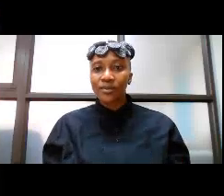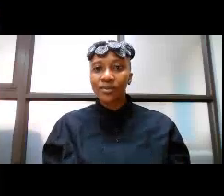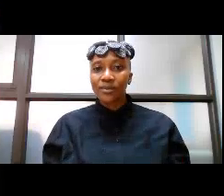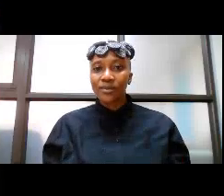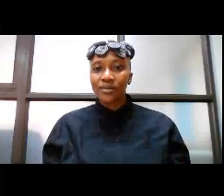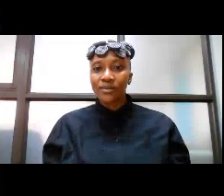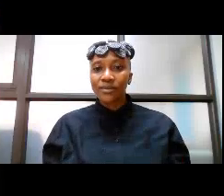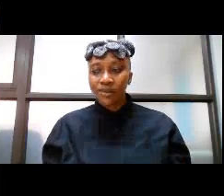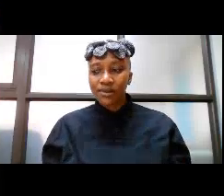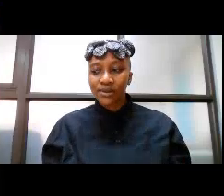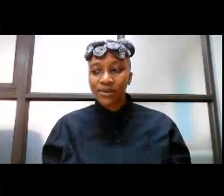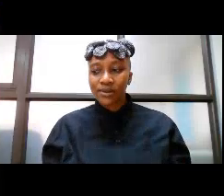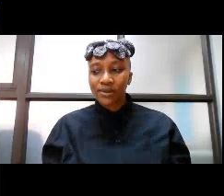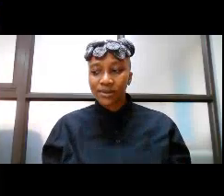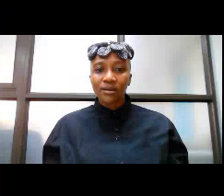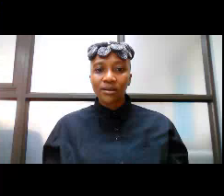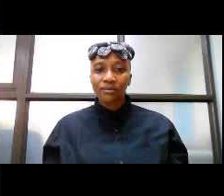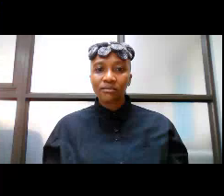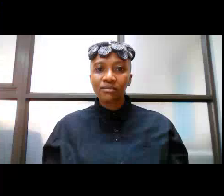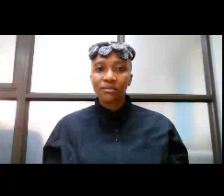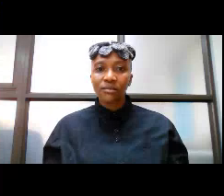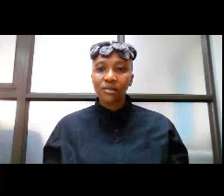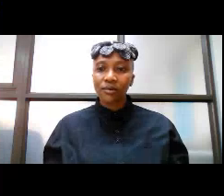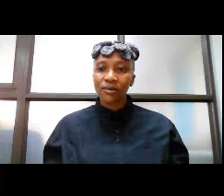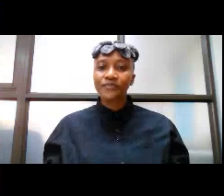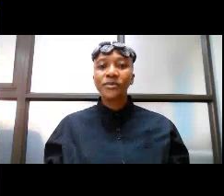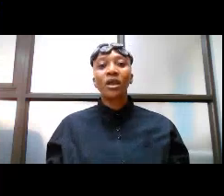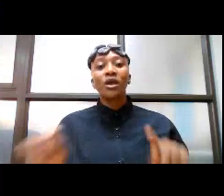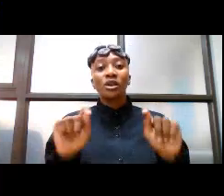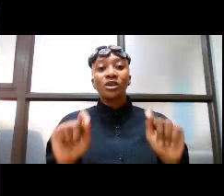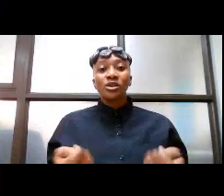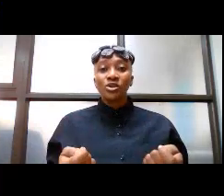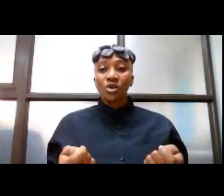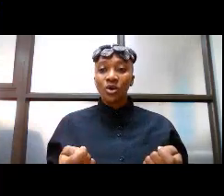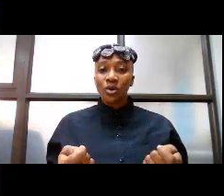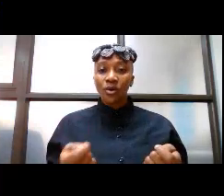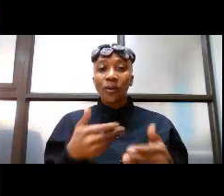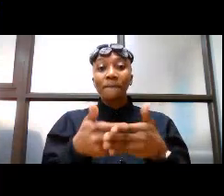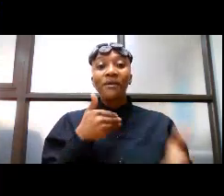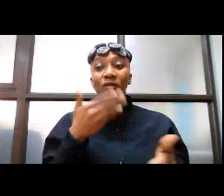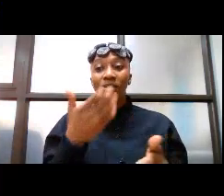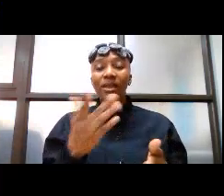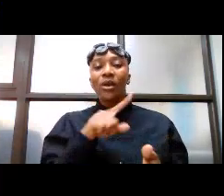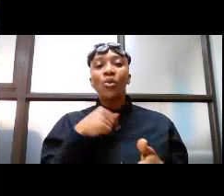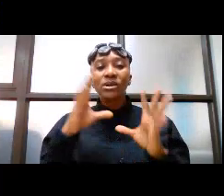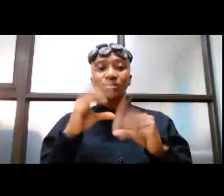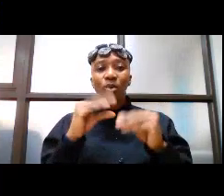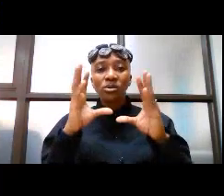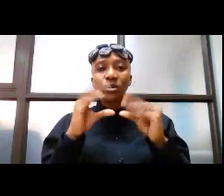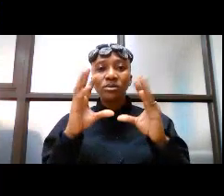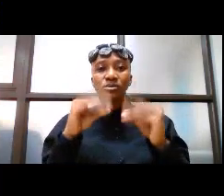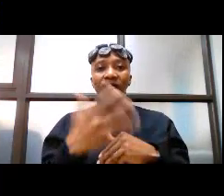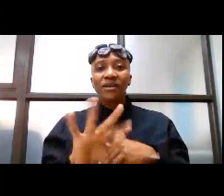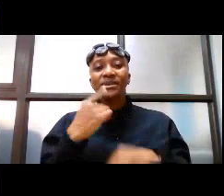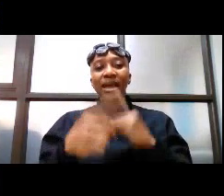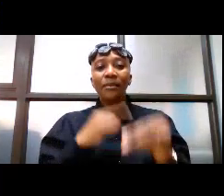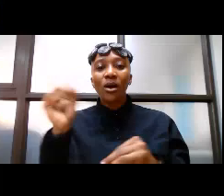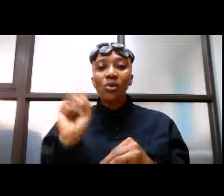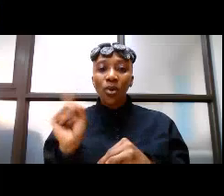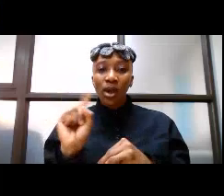So yeah, I just want to say, so I mean, before then, yeah, I've spoken about her then. Here